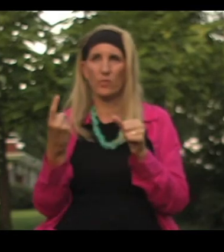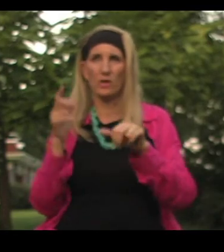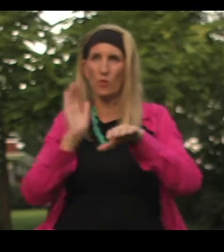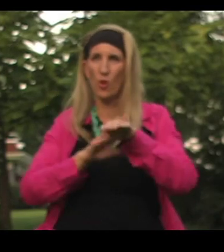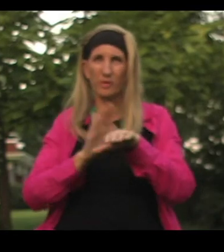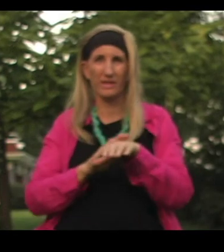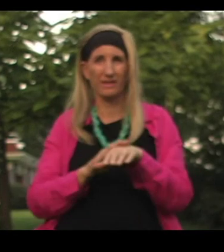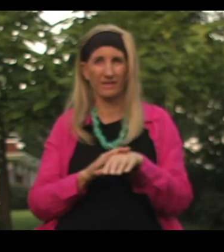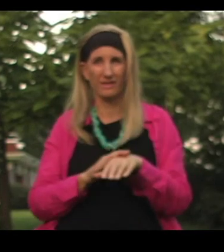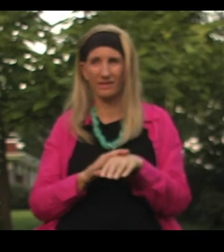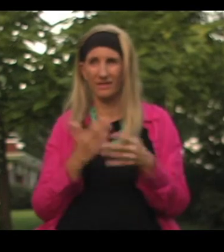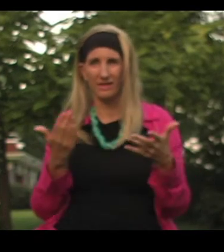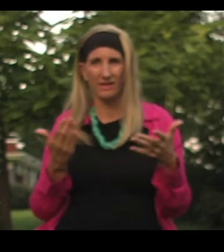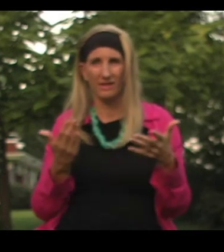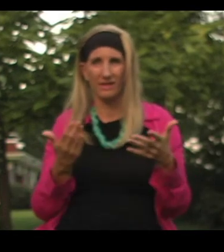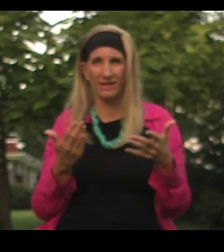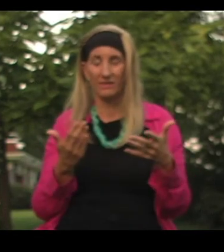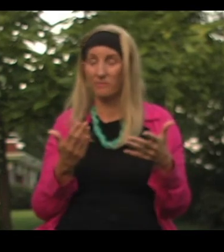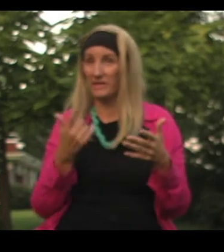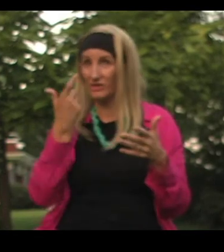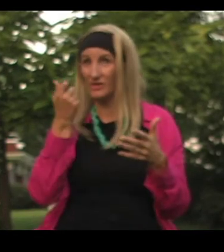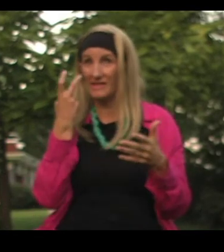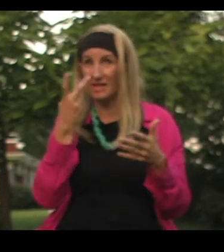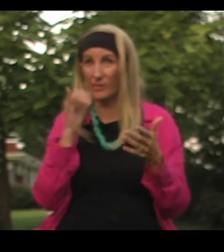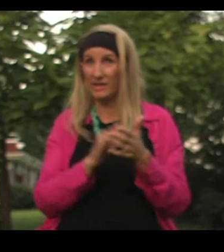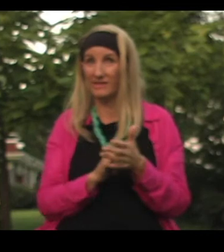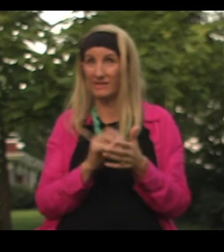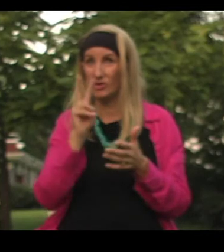Everyone warned me, because you see, it was